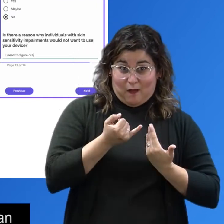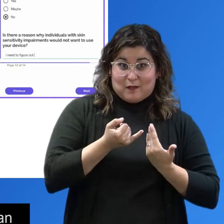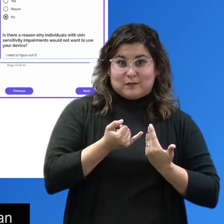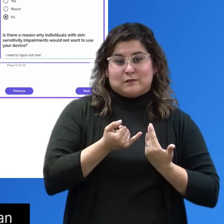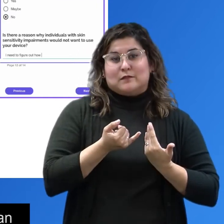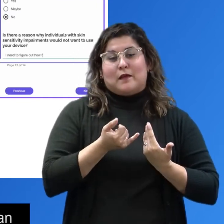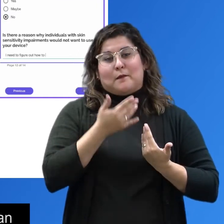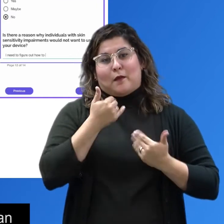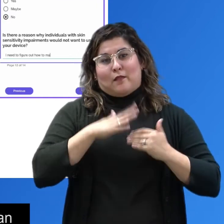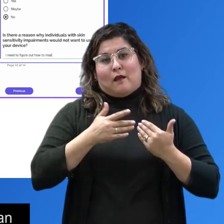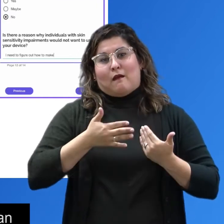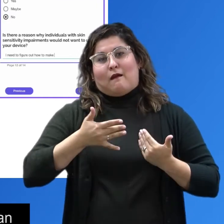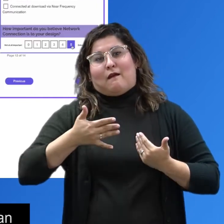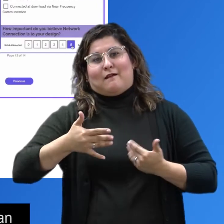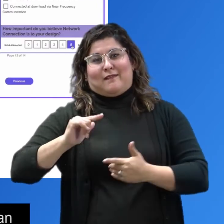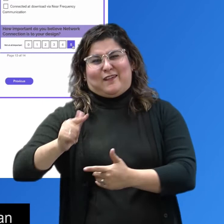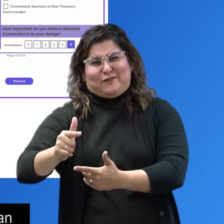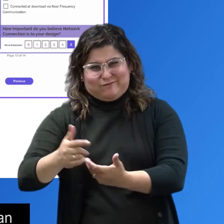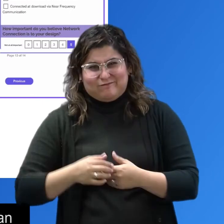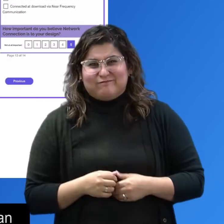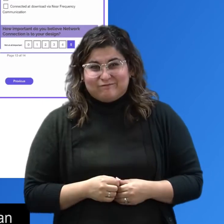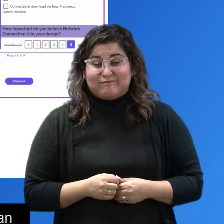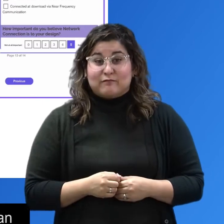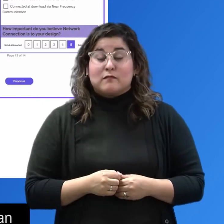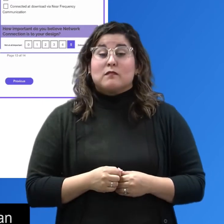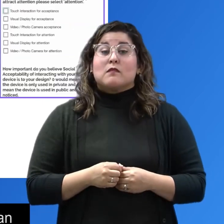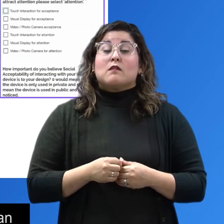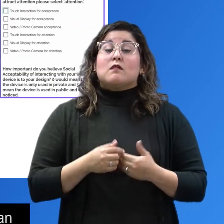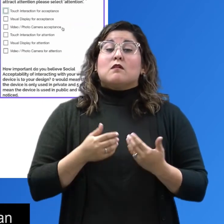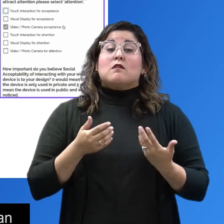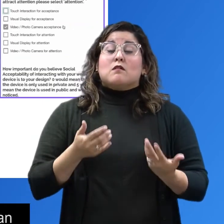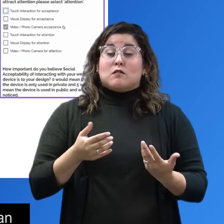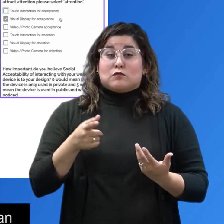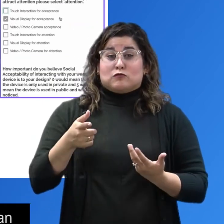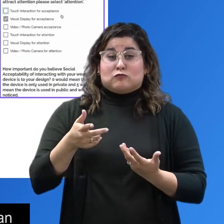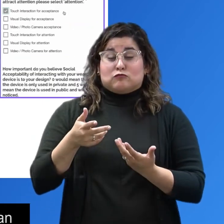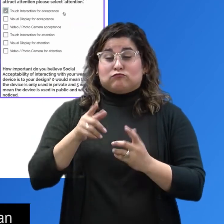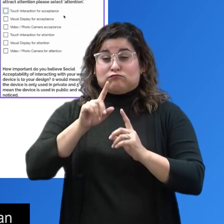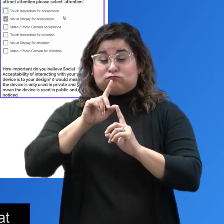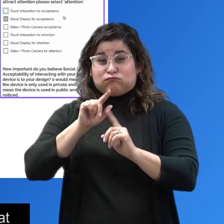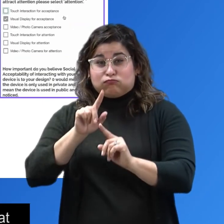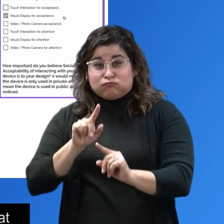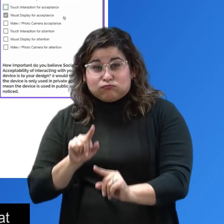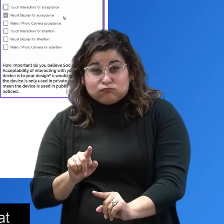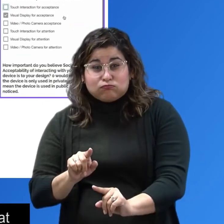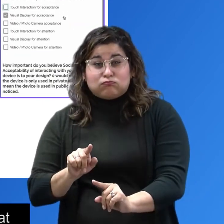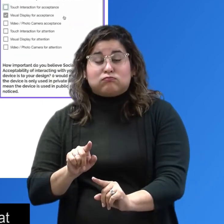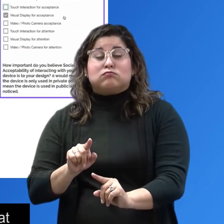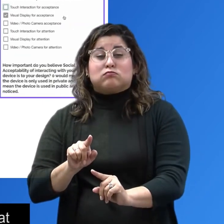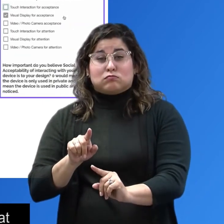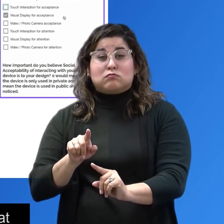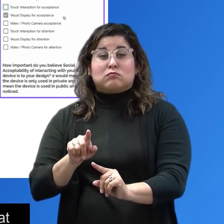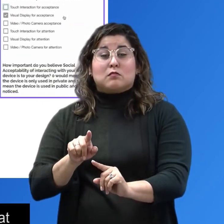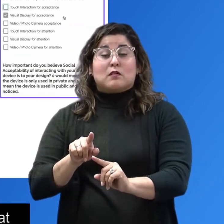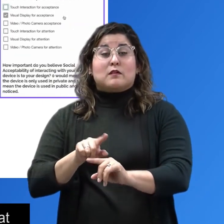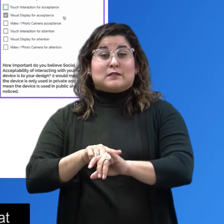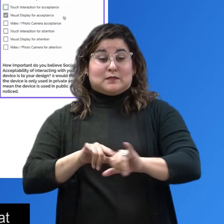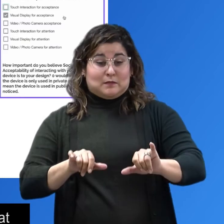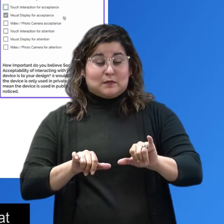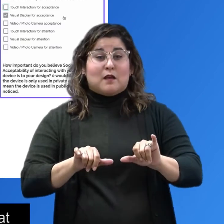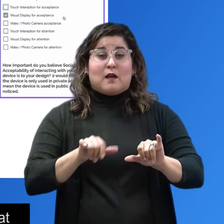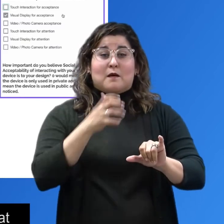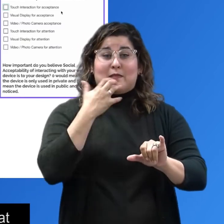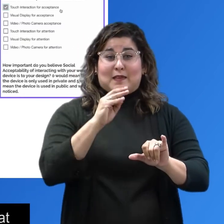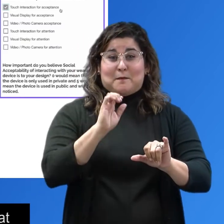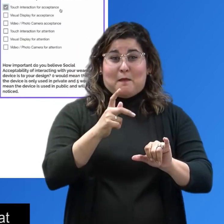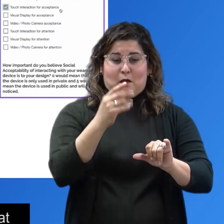as an afterthought. As you interact with the web tool and answer these questions, besides building up